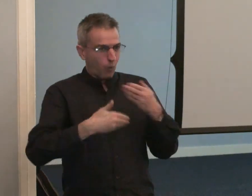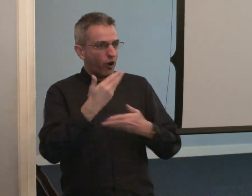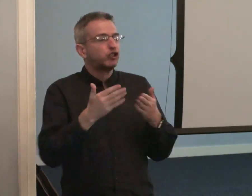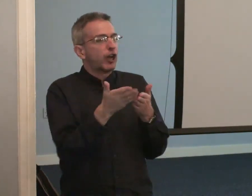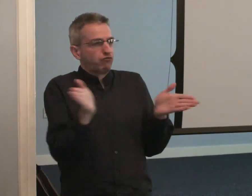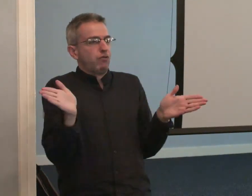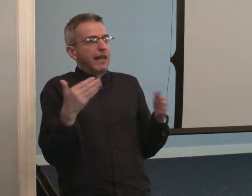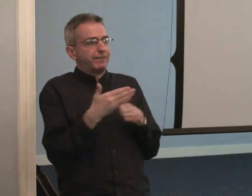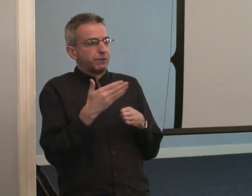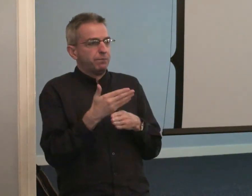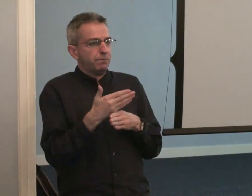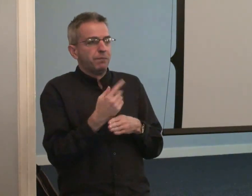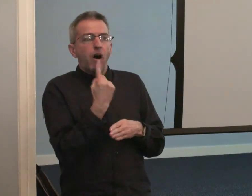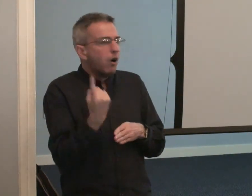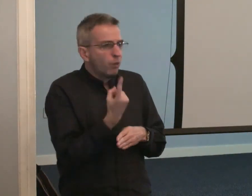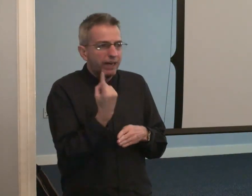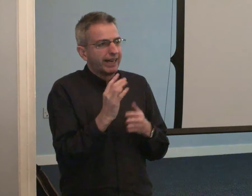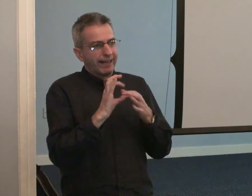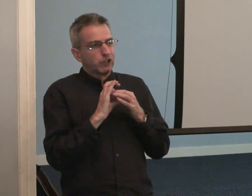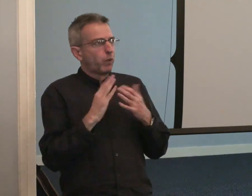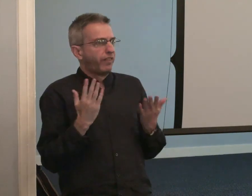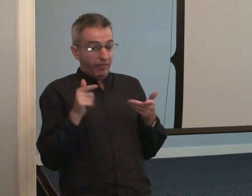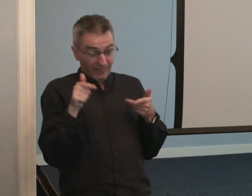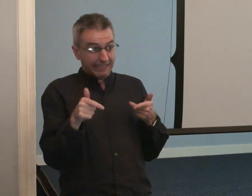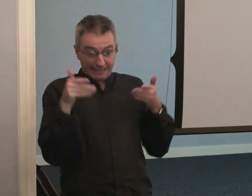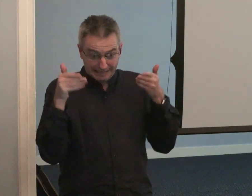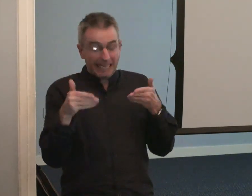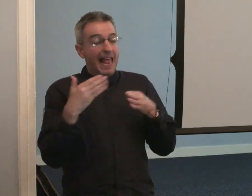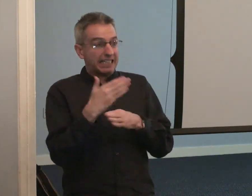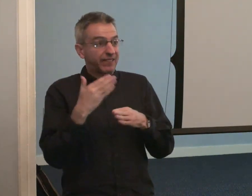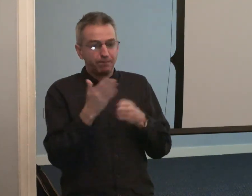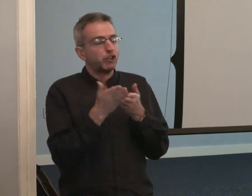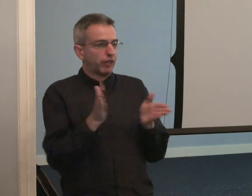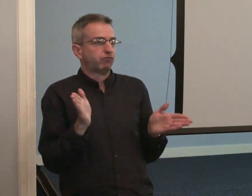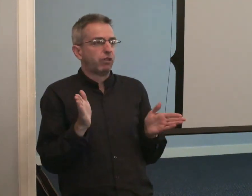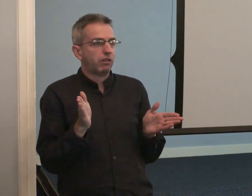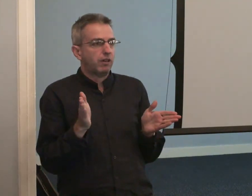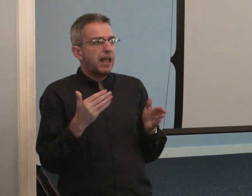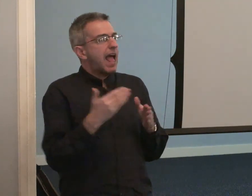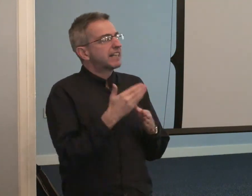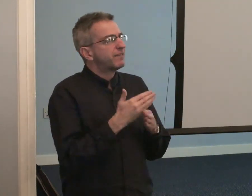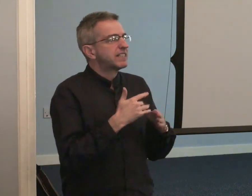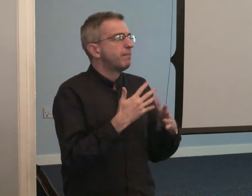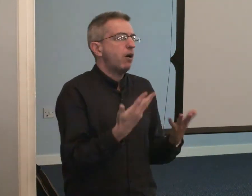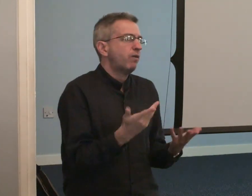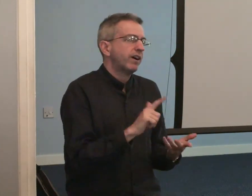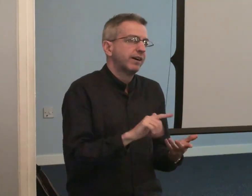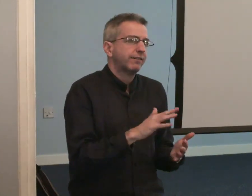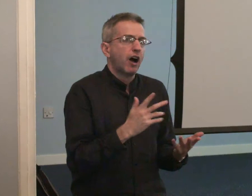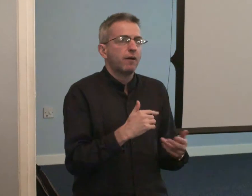know, activism is going on generally, you know, linked to this issue. You know, there is activism about a lot of